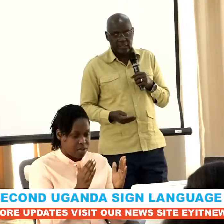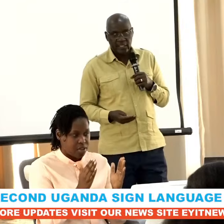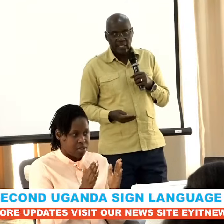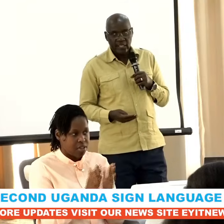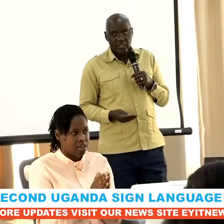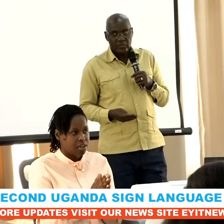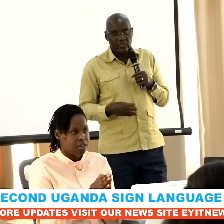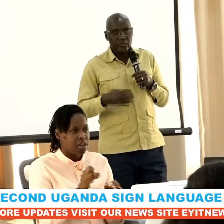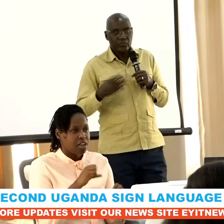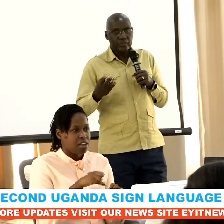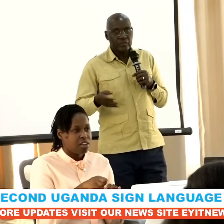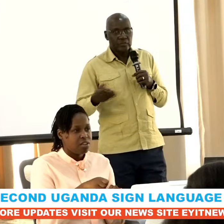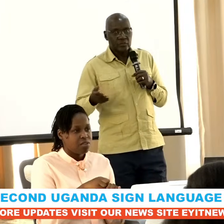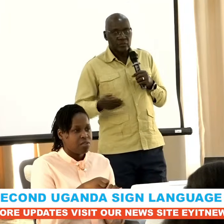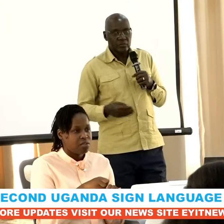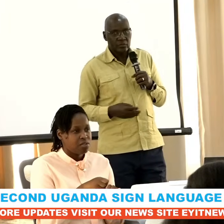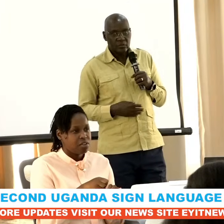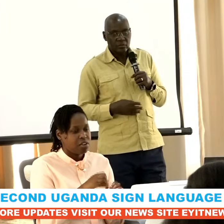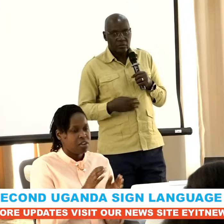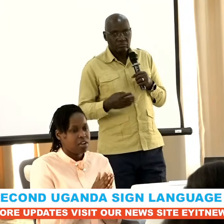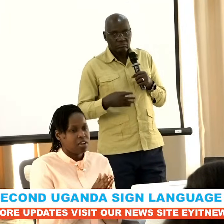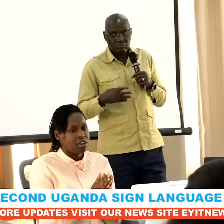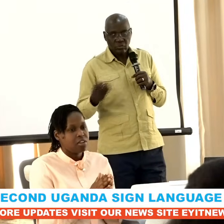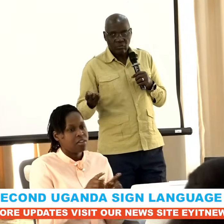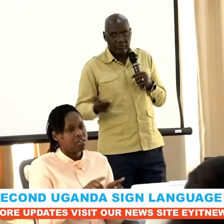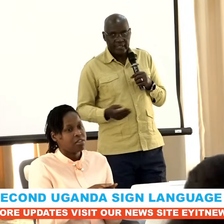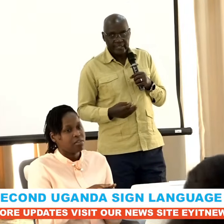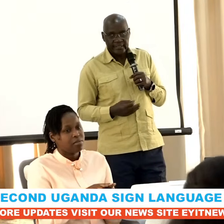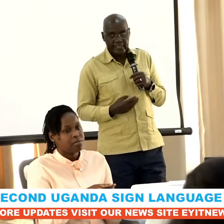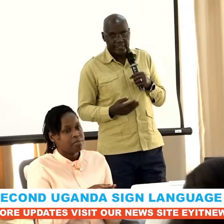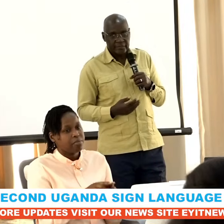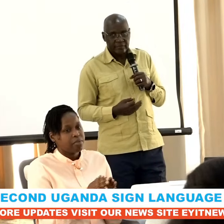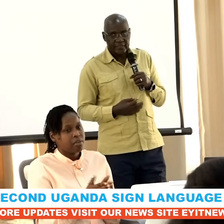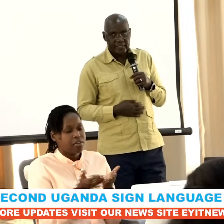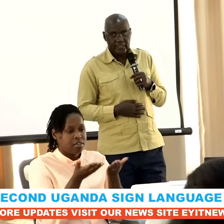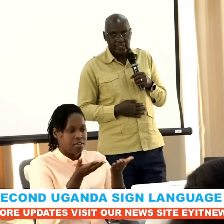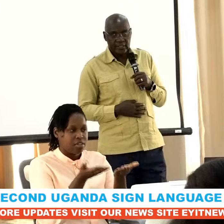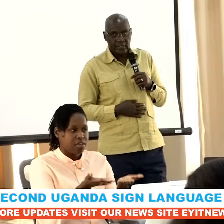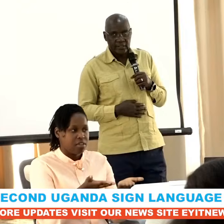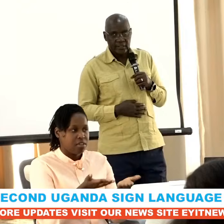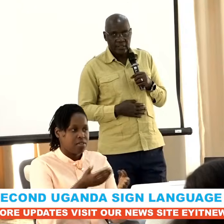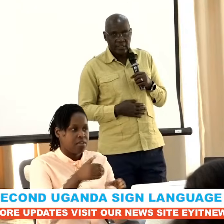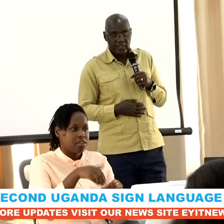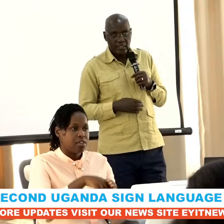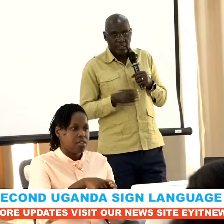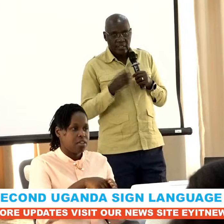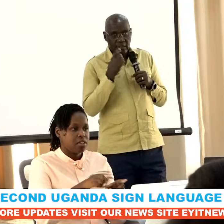it so that we also offer it as a university?